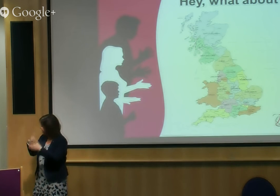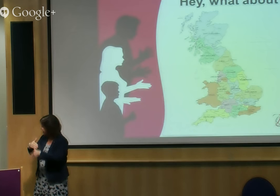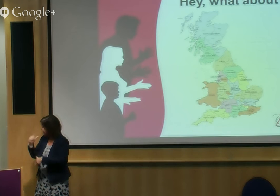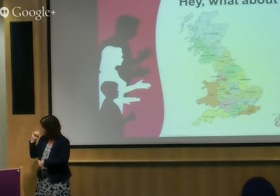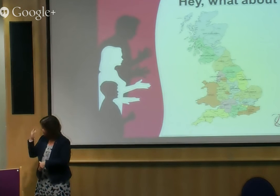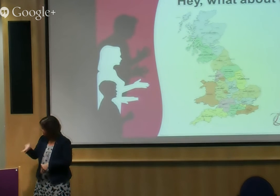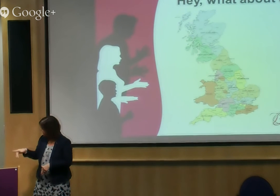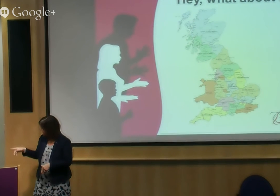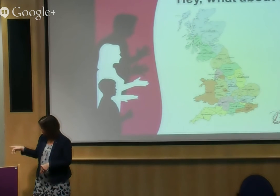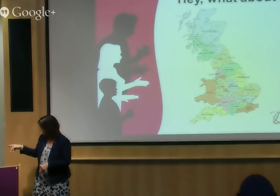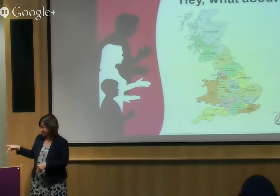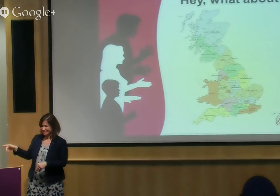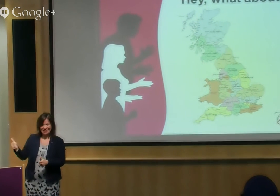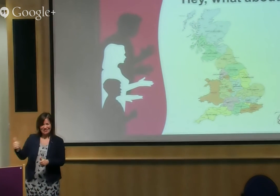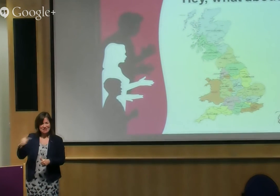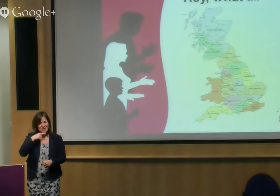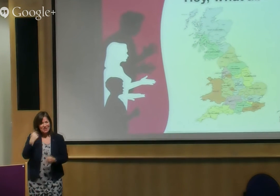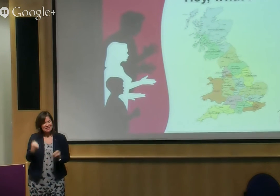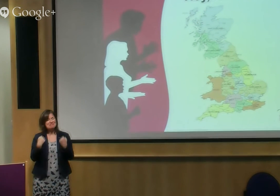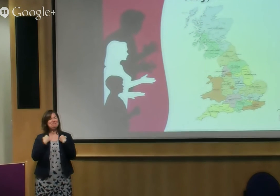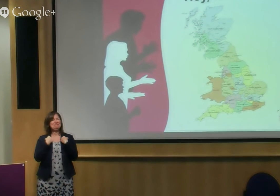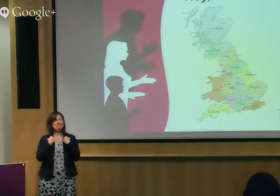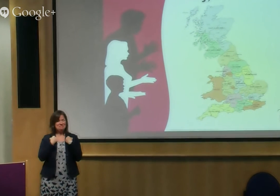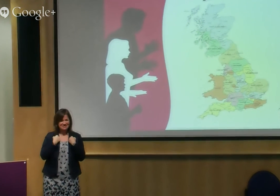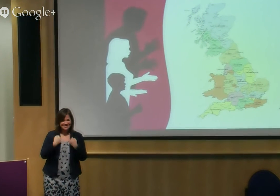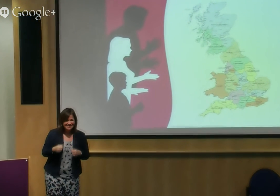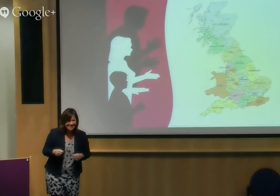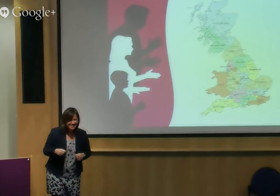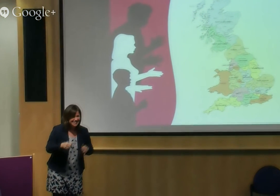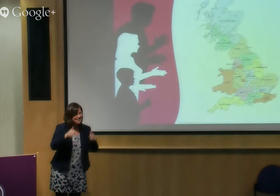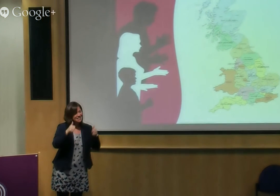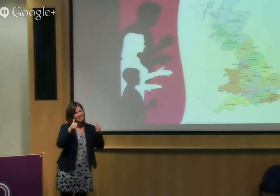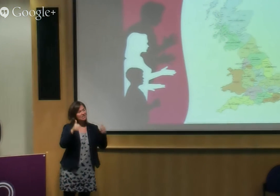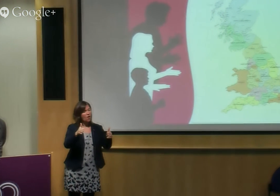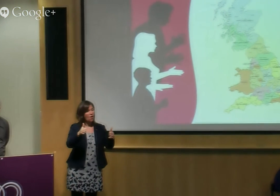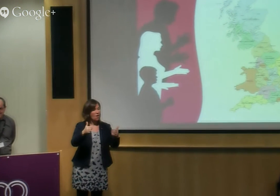our delegates in the